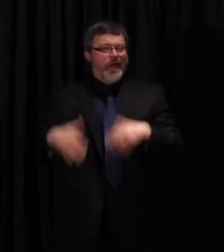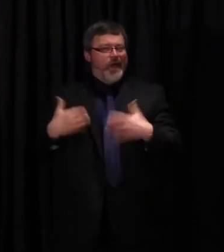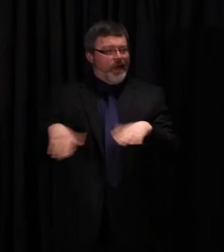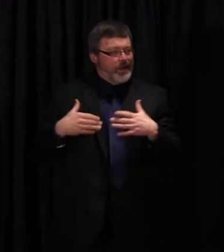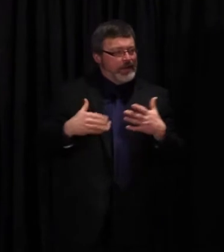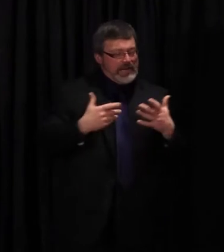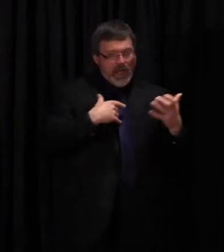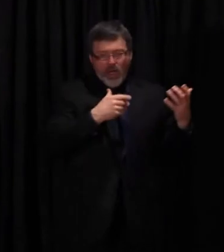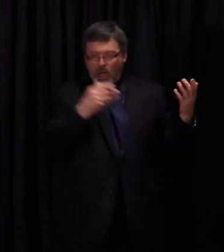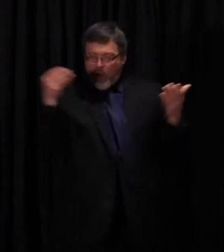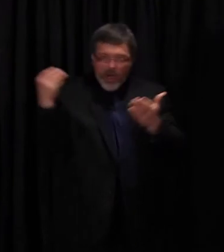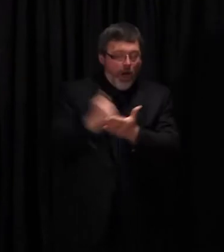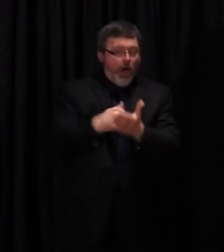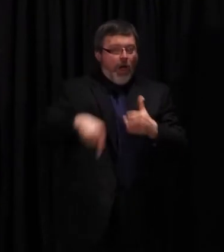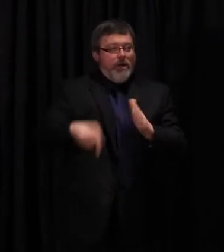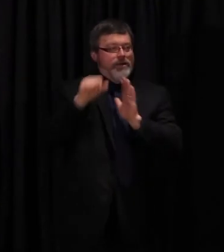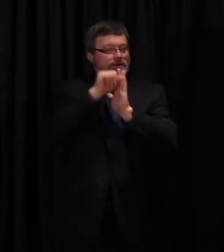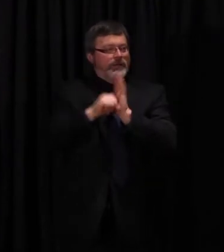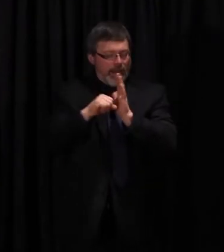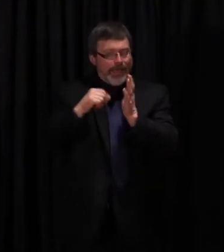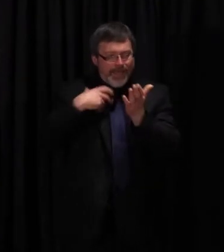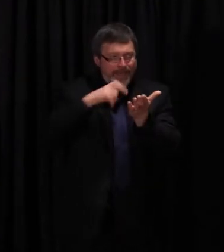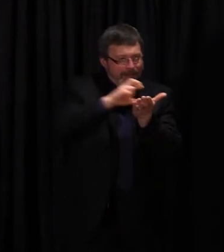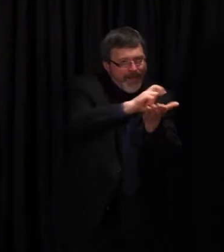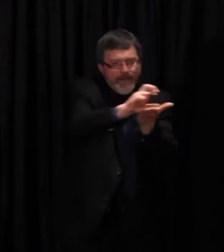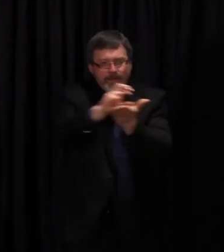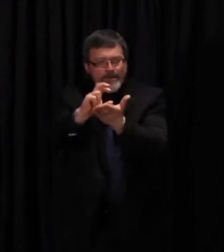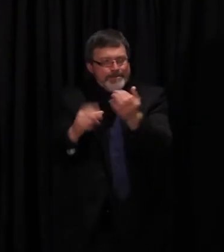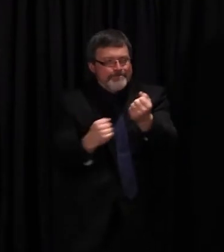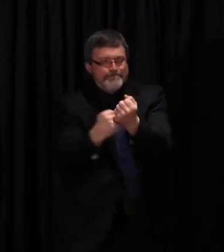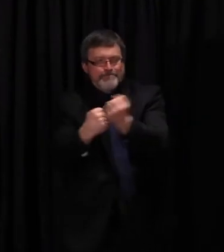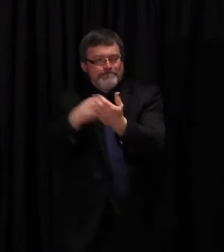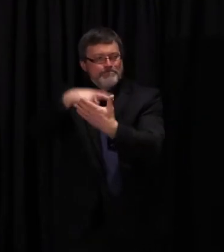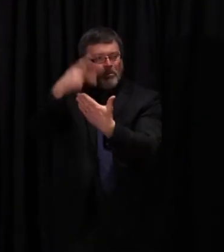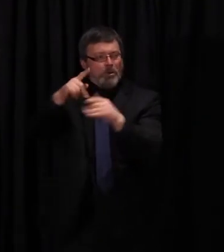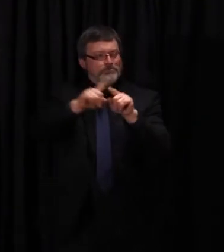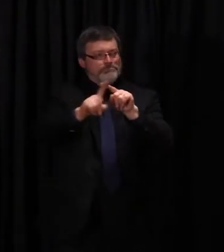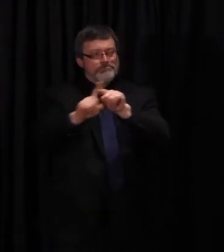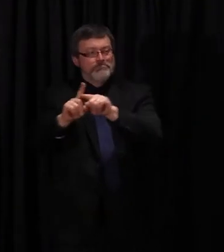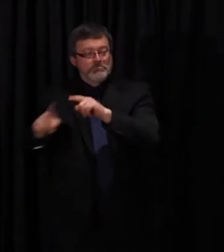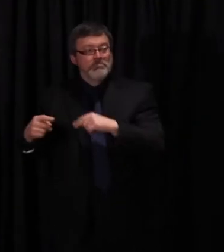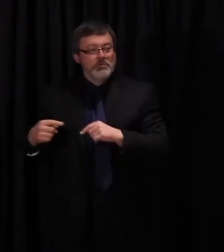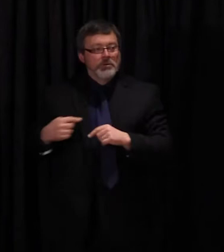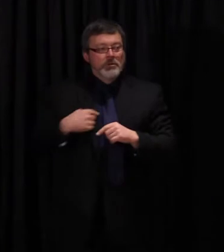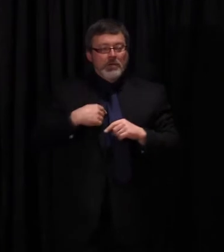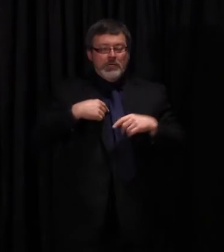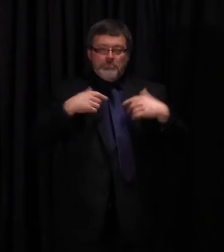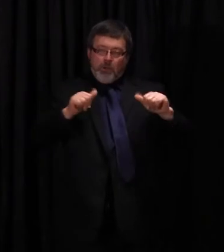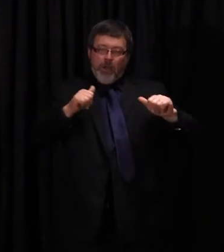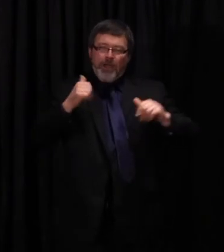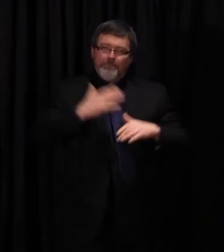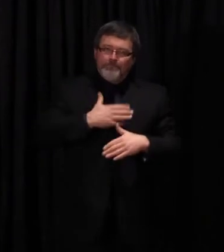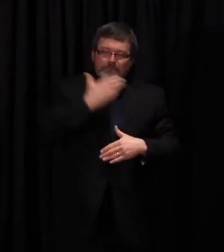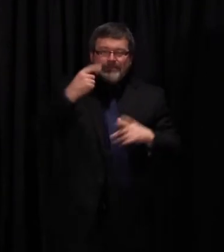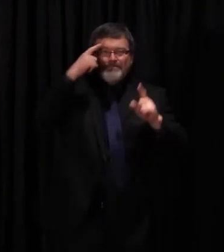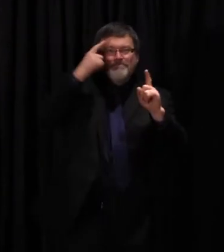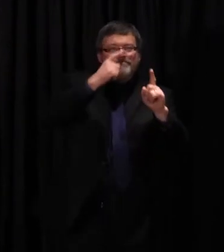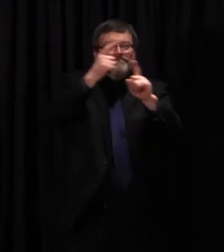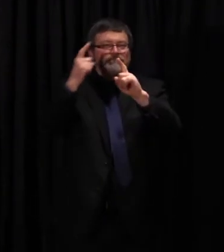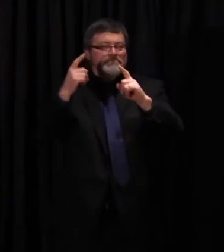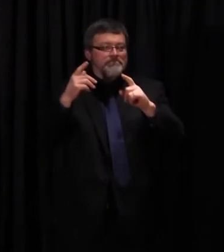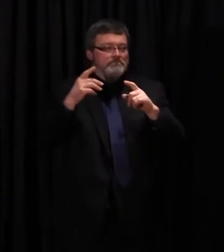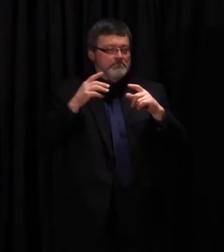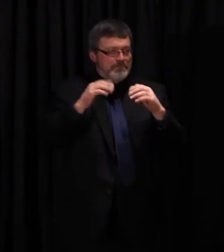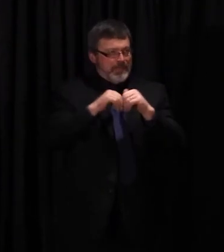significant needs. We rolled up our sleeves to achieve the highest vaccination rates in the country, and